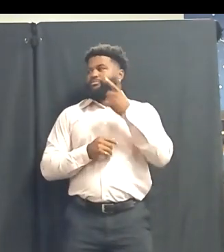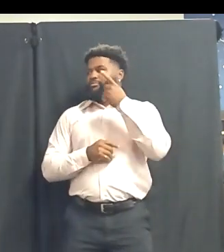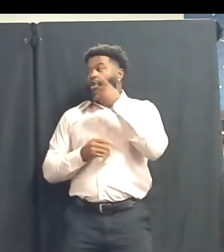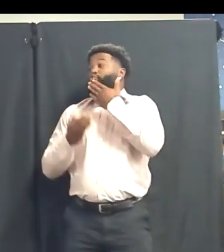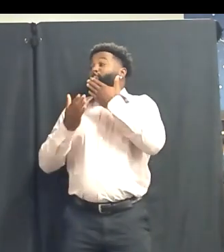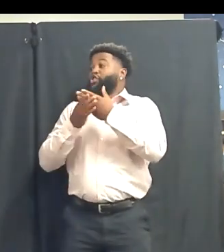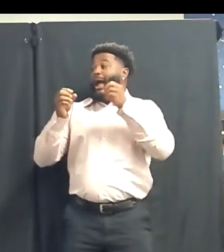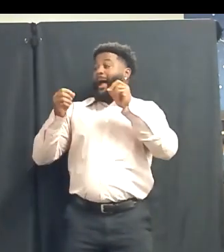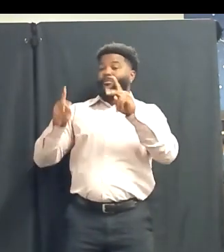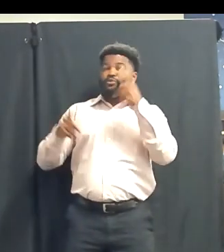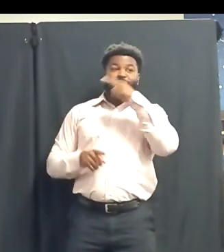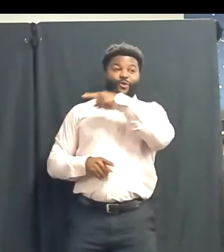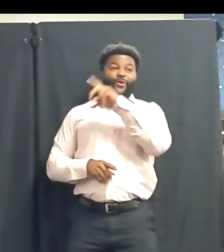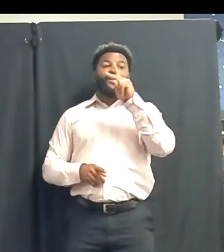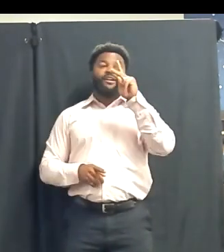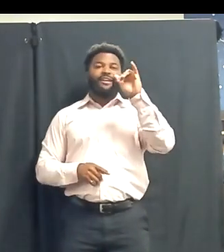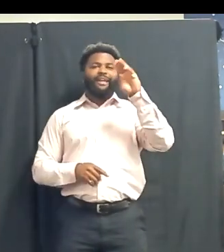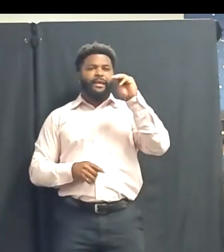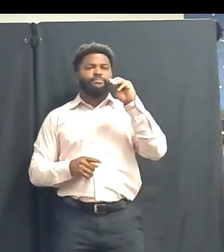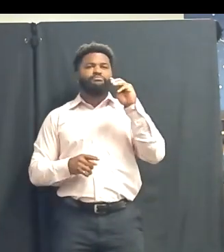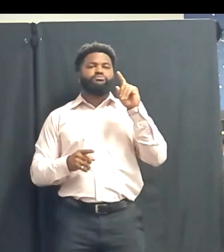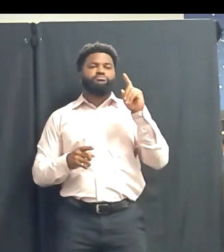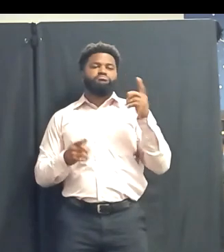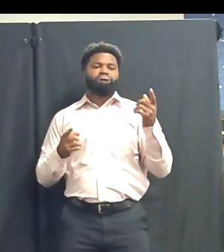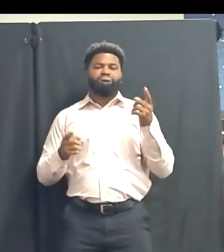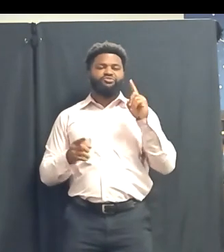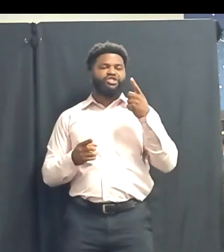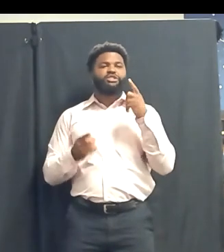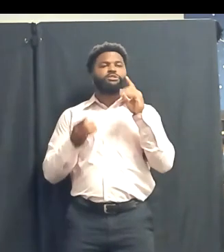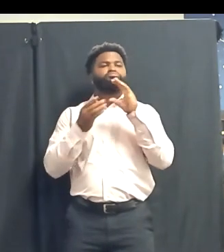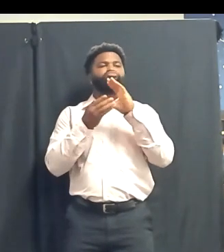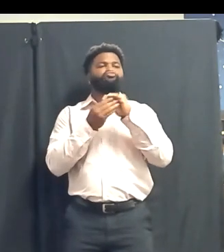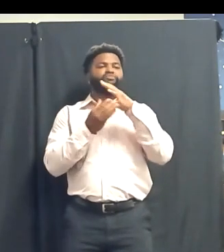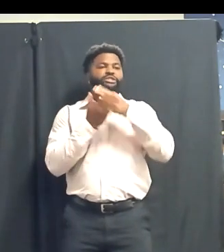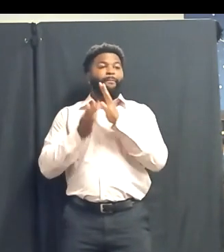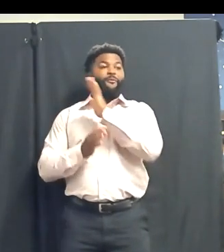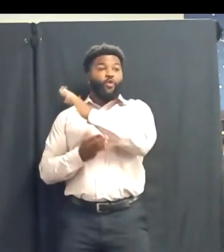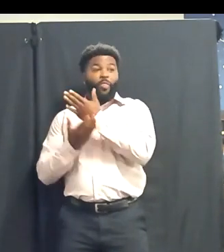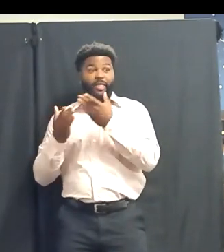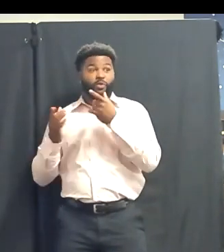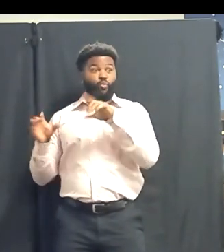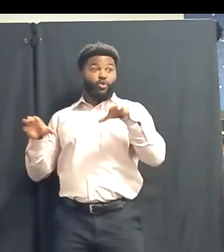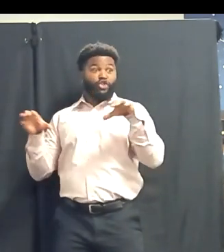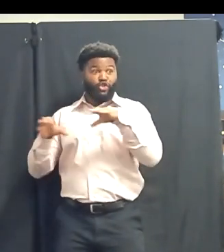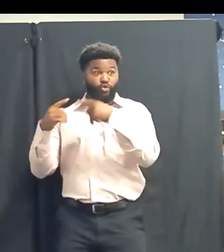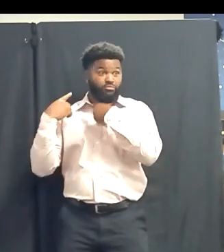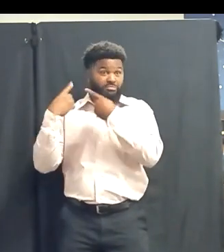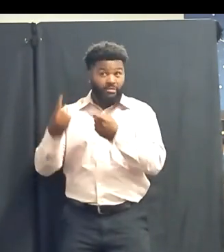Kim to share some of the things that she's doing and